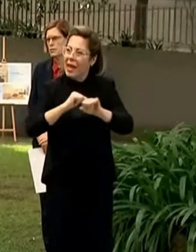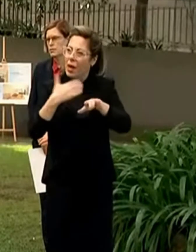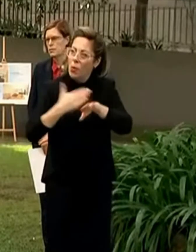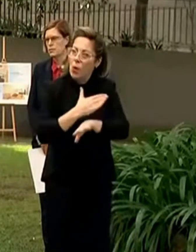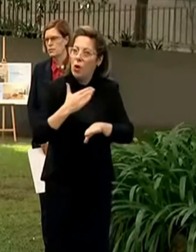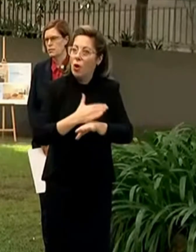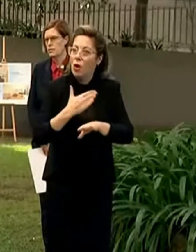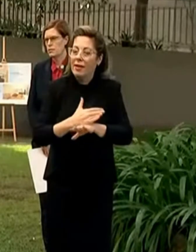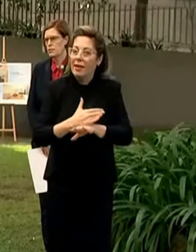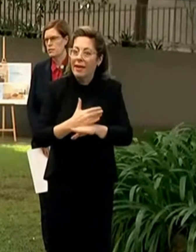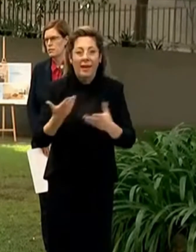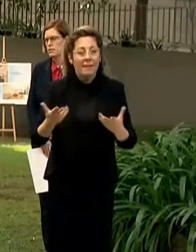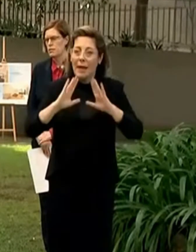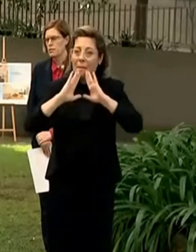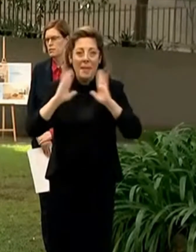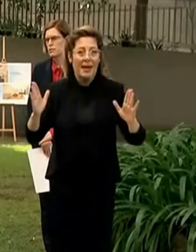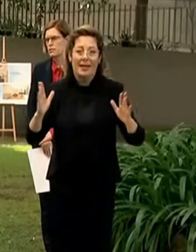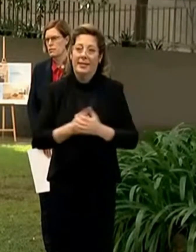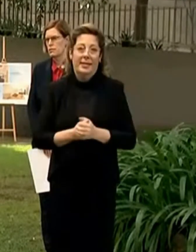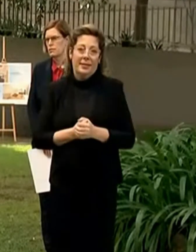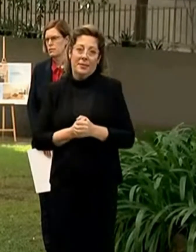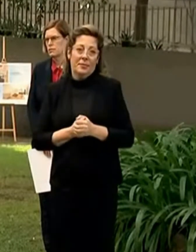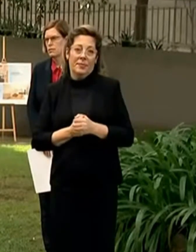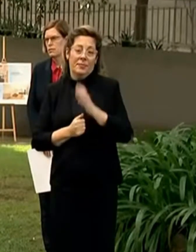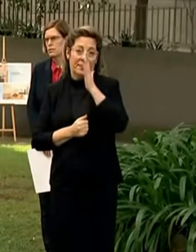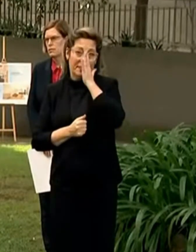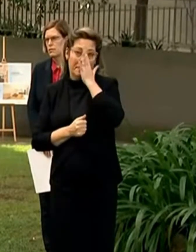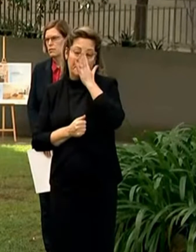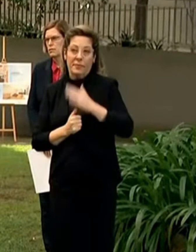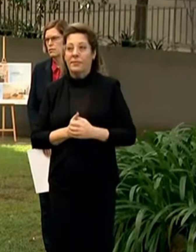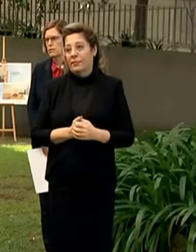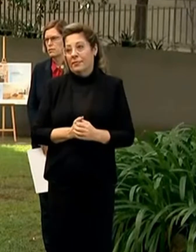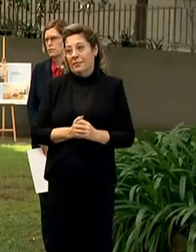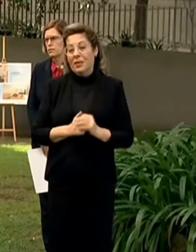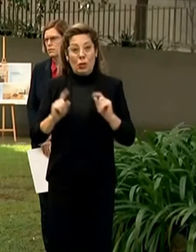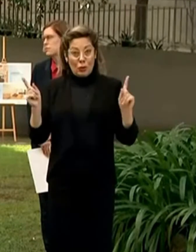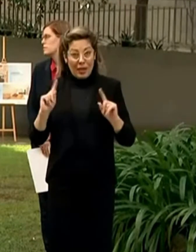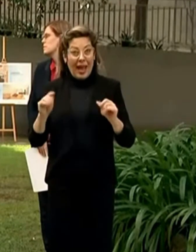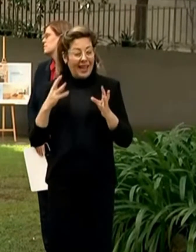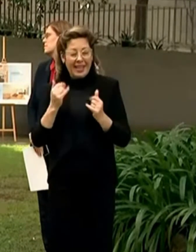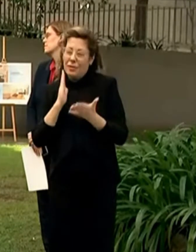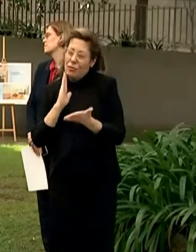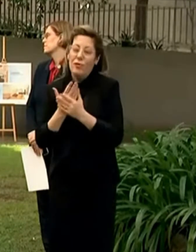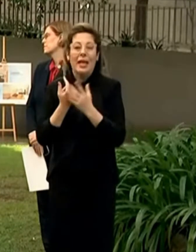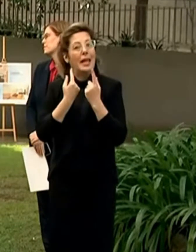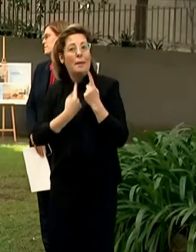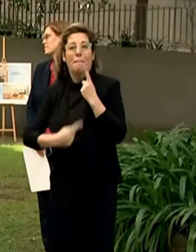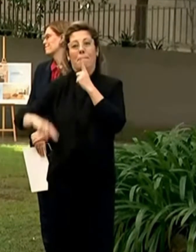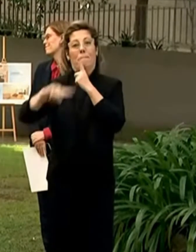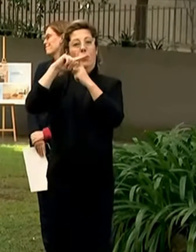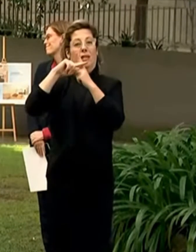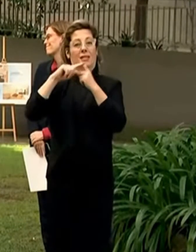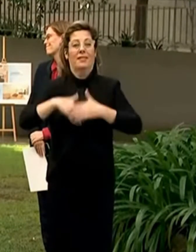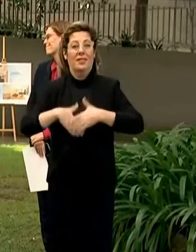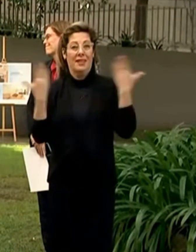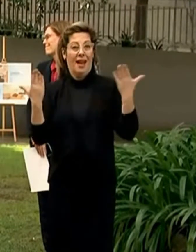day in their clinical responsibilities, so thank you. Today is really a great day for the families and the community of New South